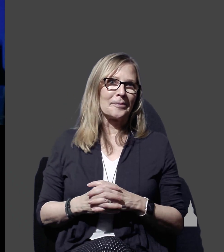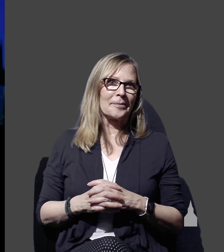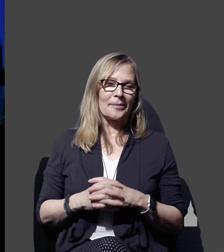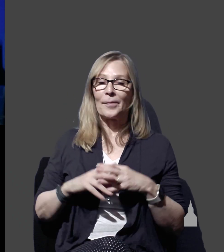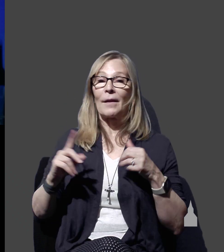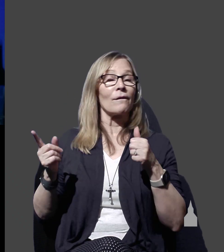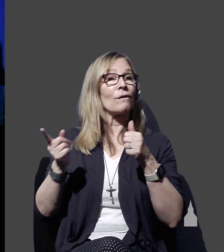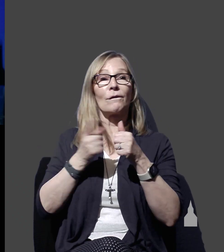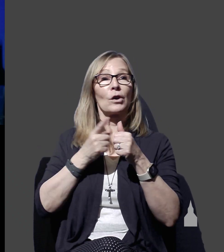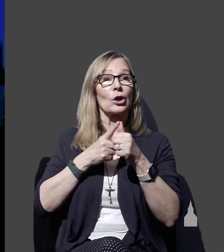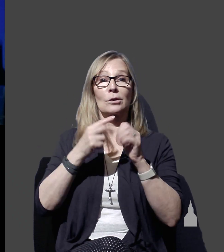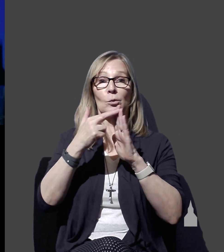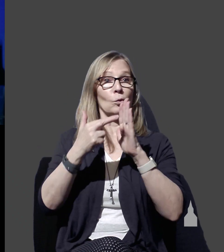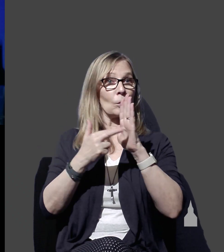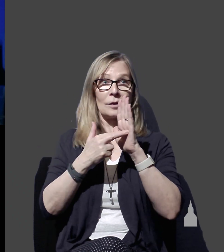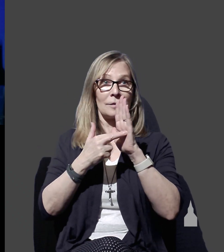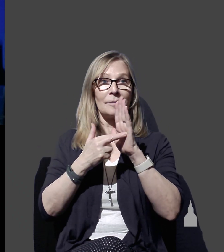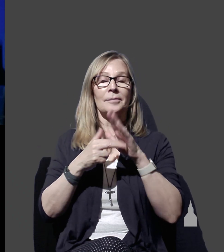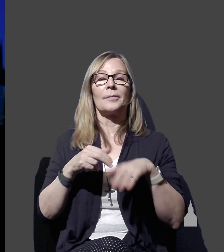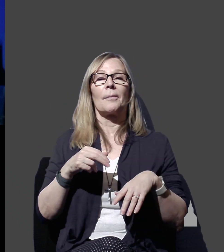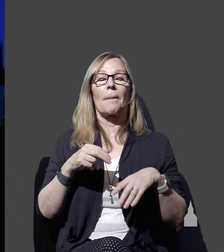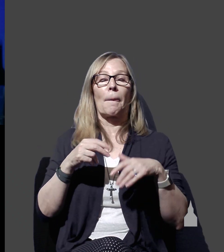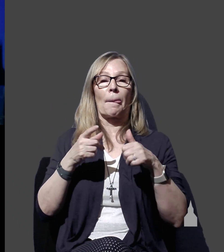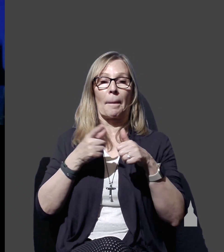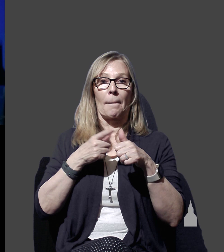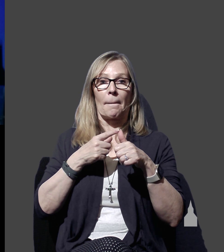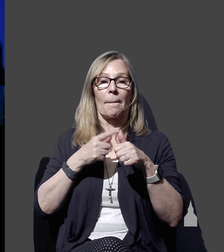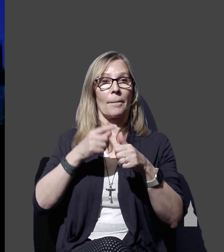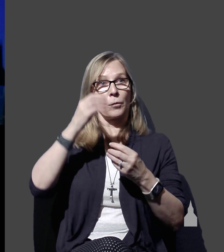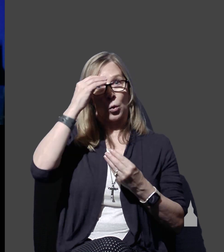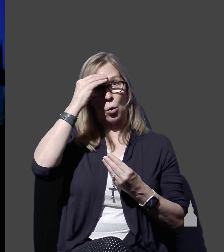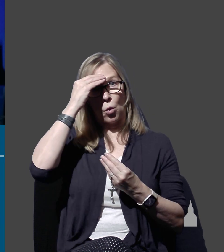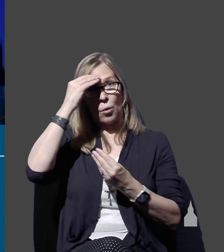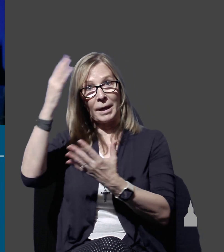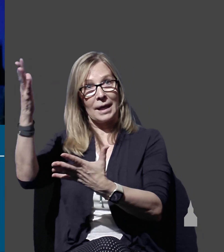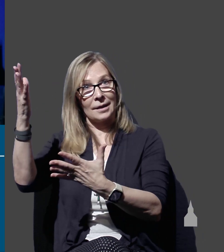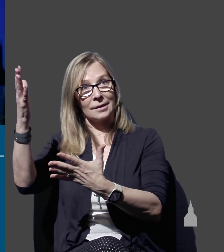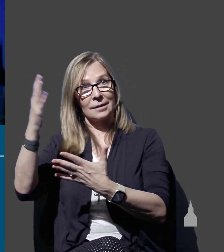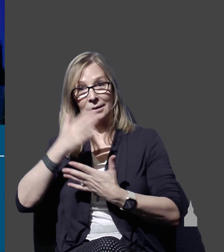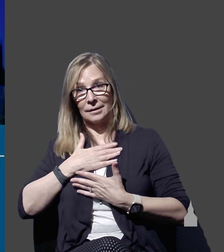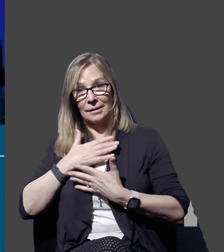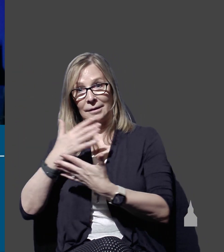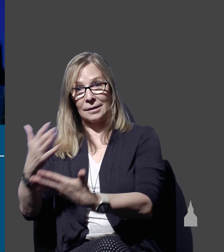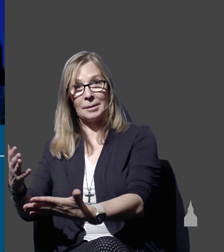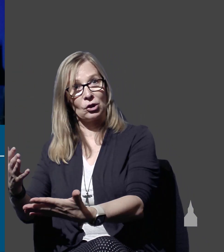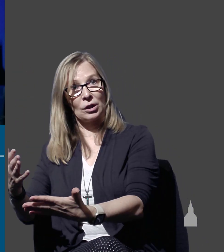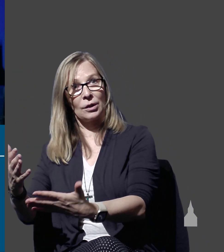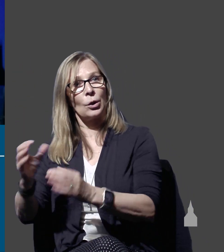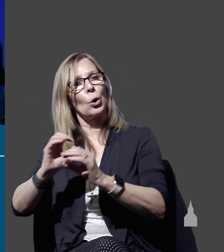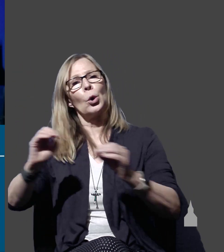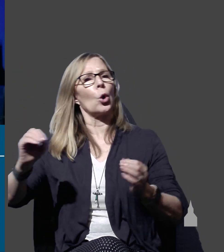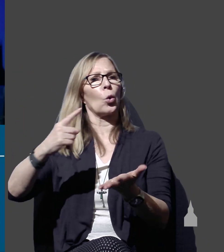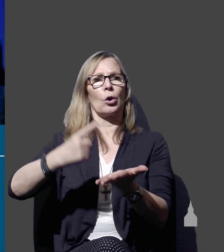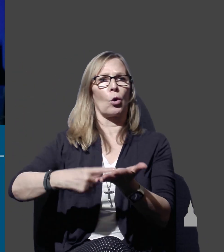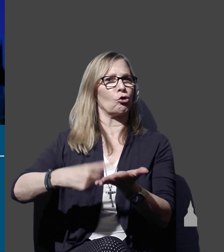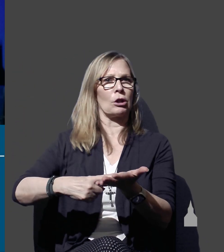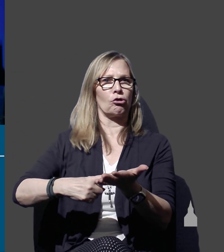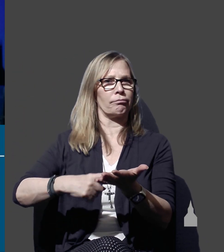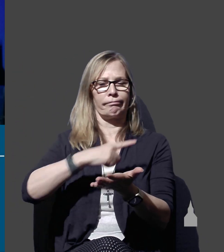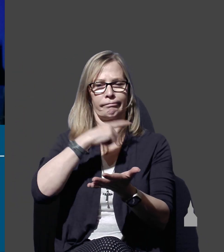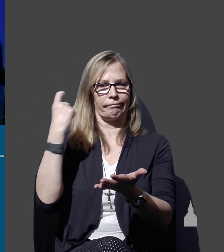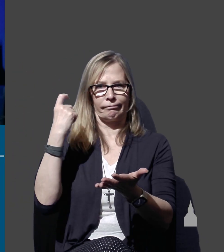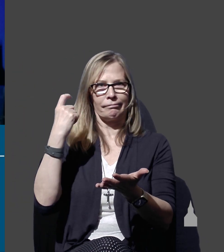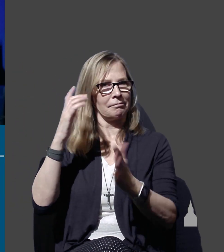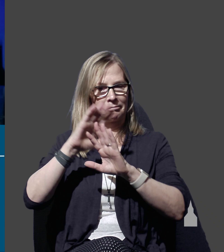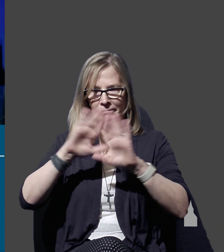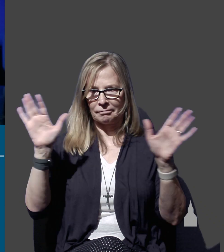So the first standard for Christians in the workplace is this: obedience and submission are non-negotiable. Obedience and